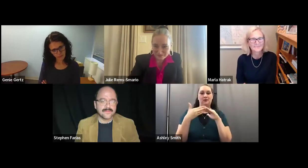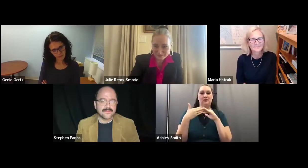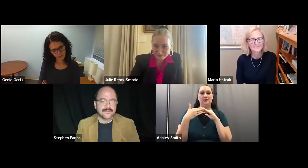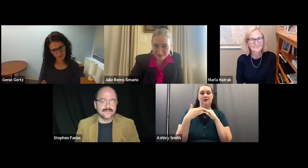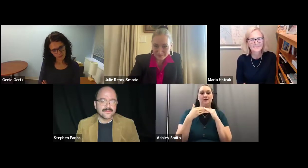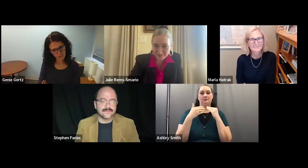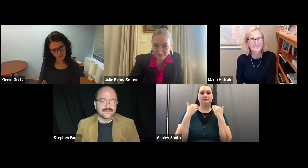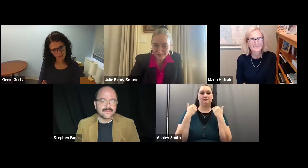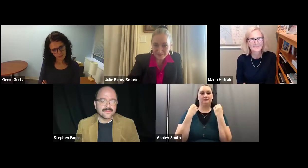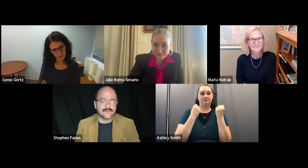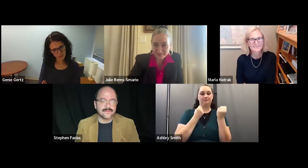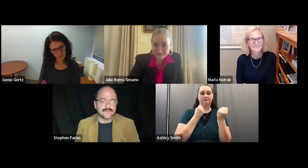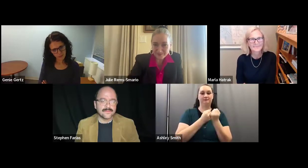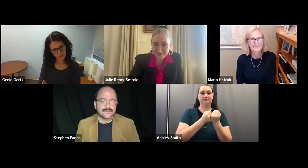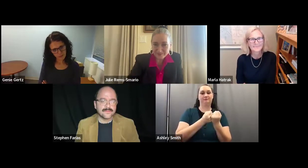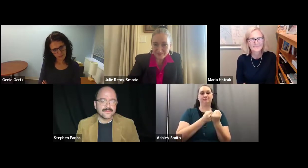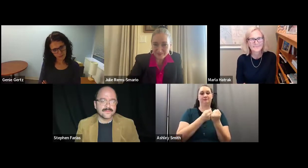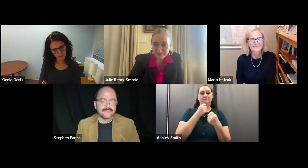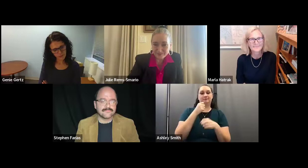can we as a community